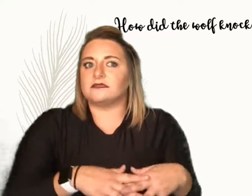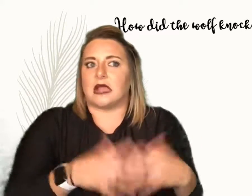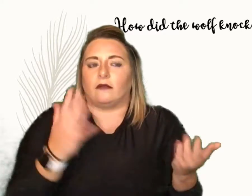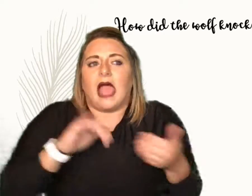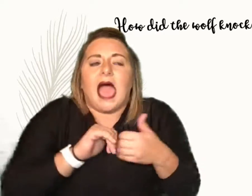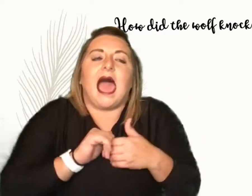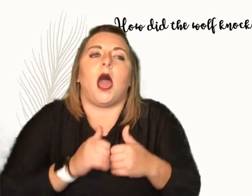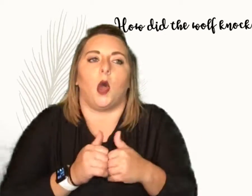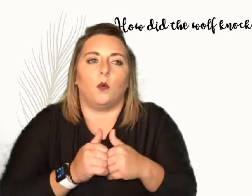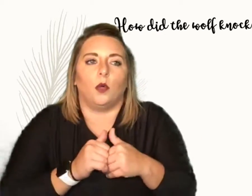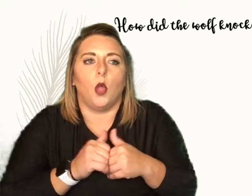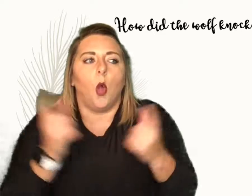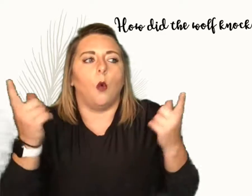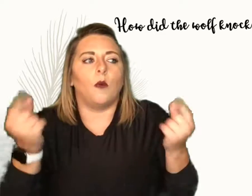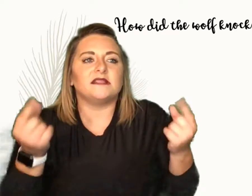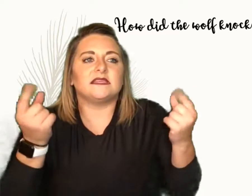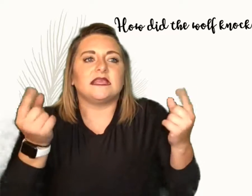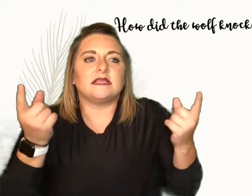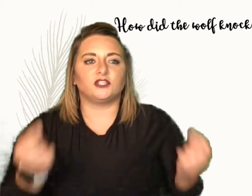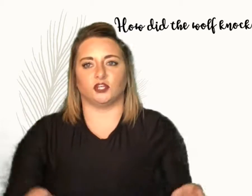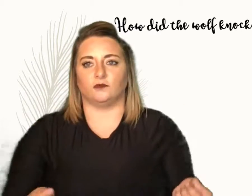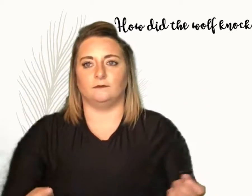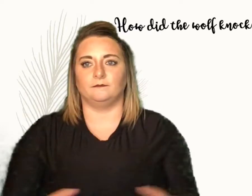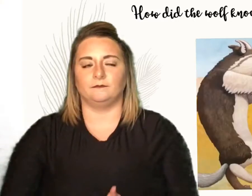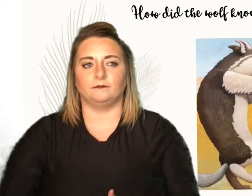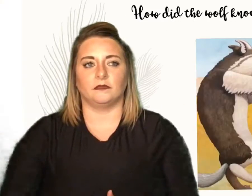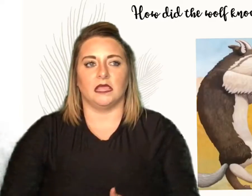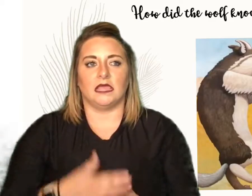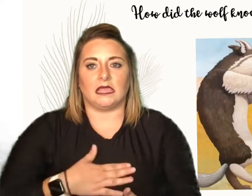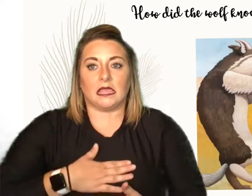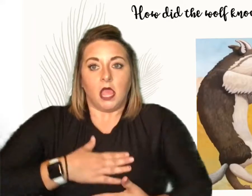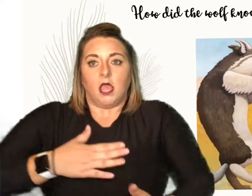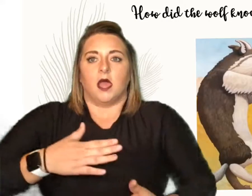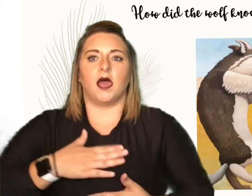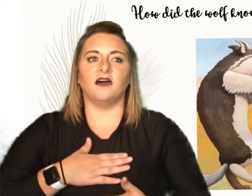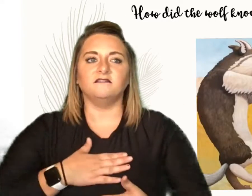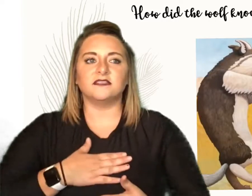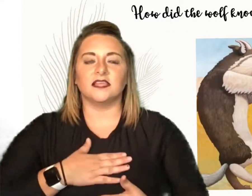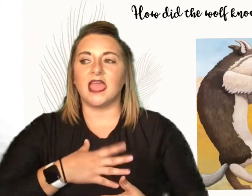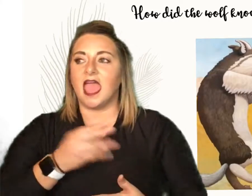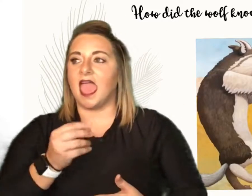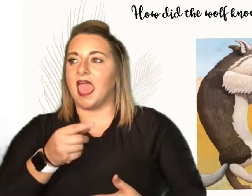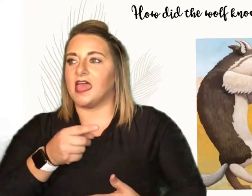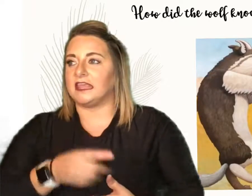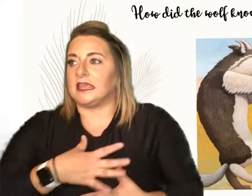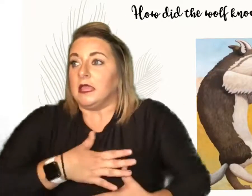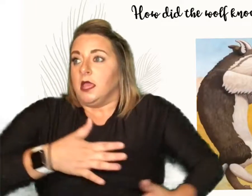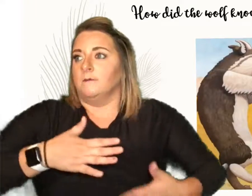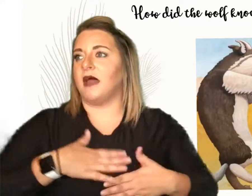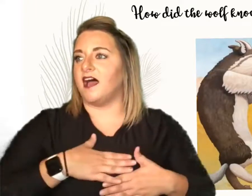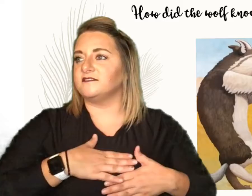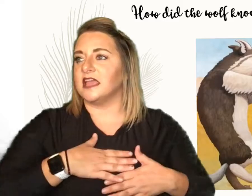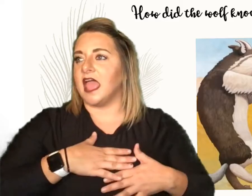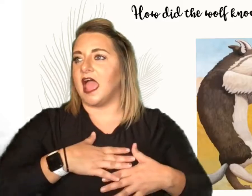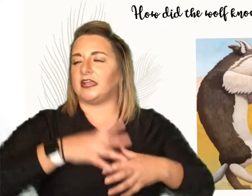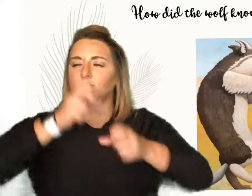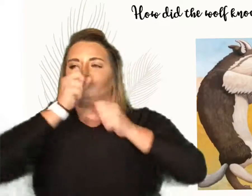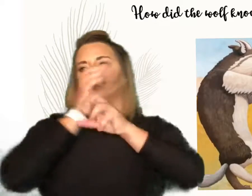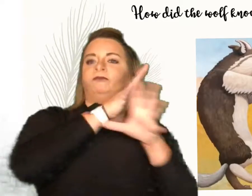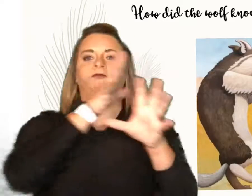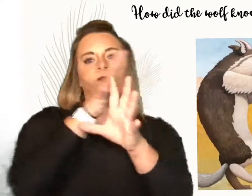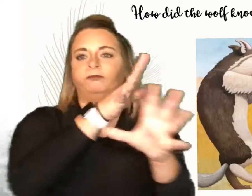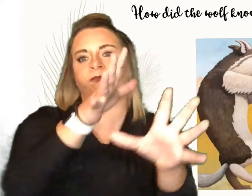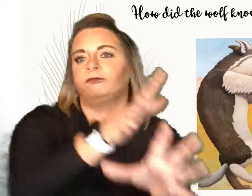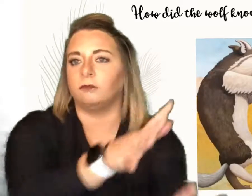break the house down? How? What did he do? He huffed and he puffed and